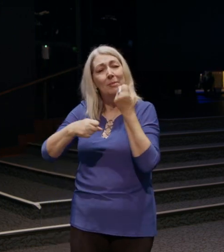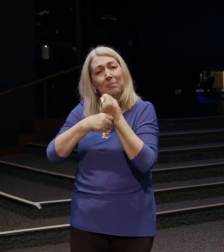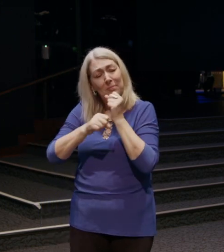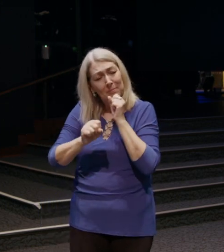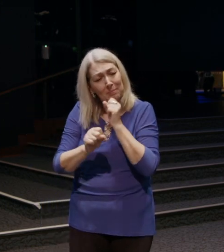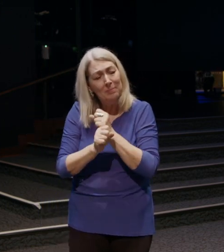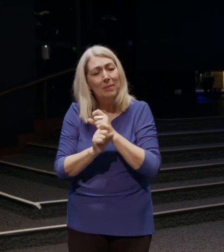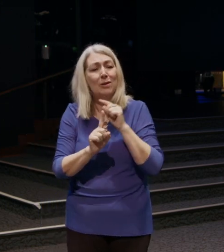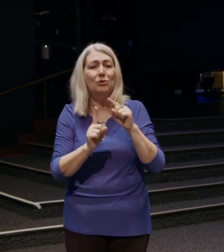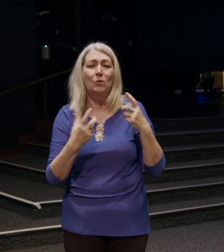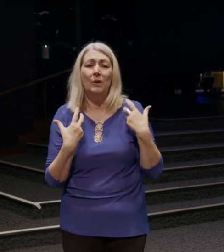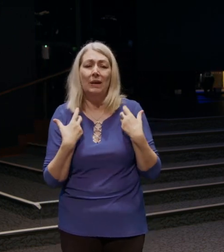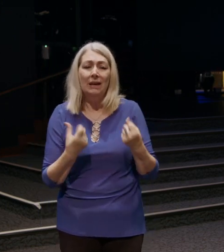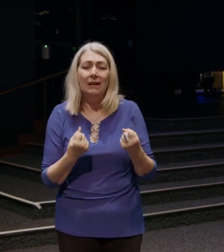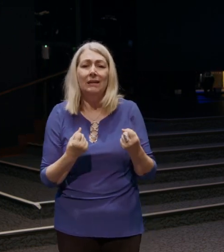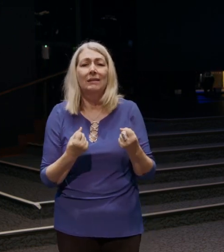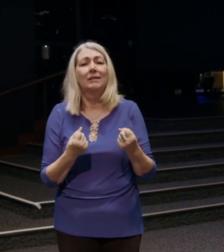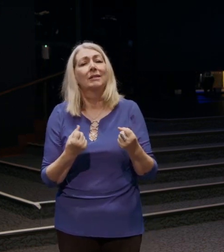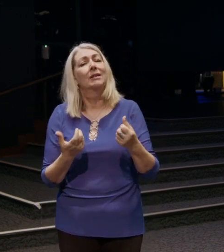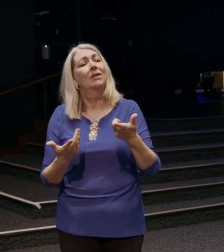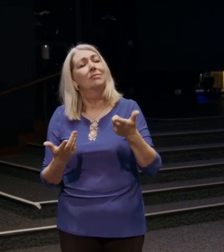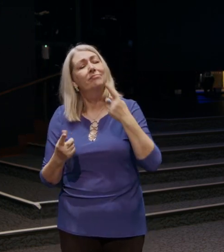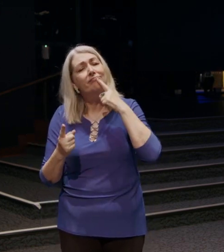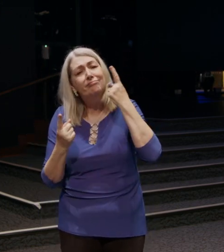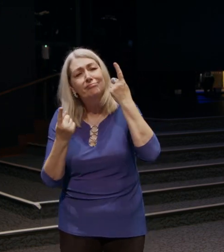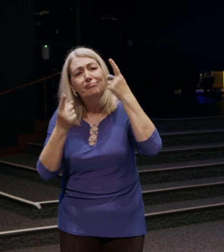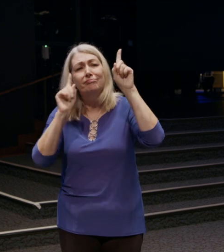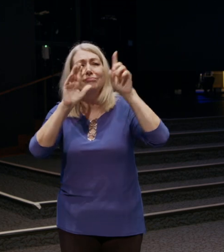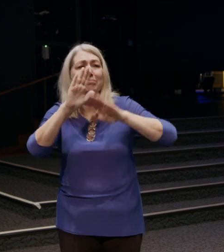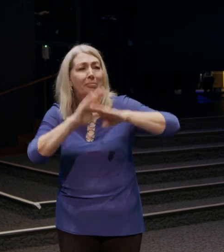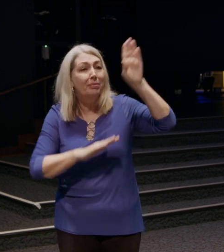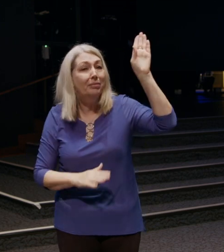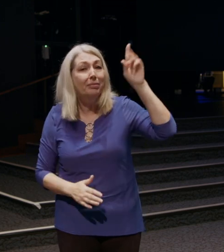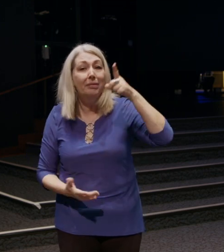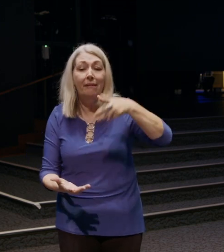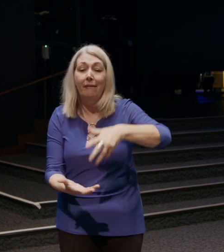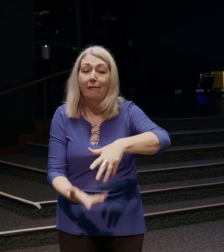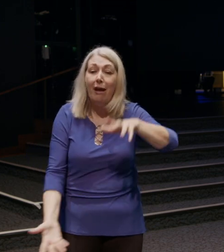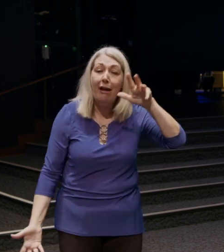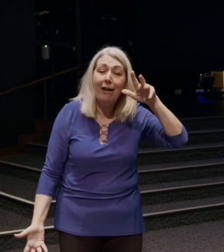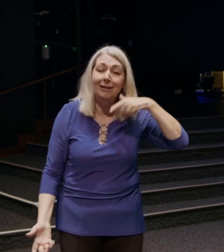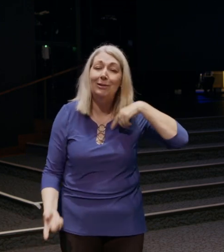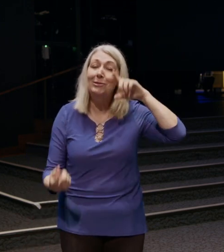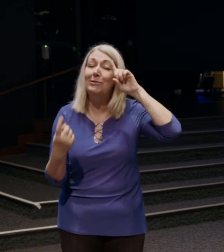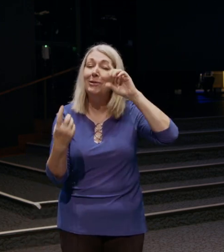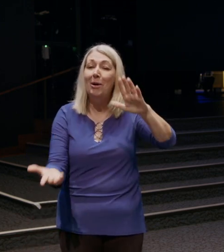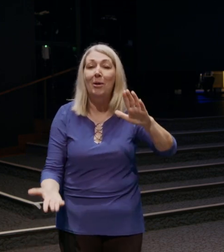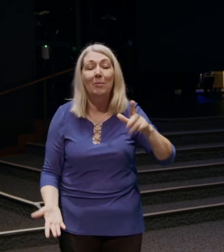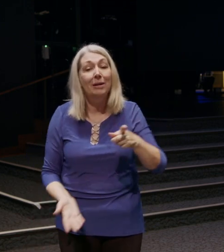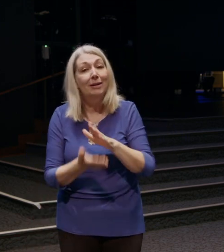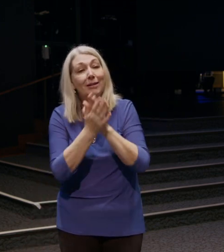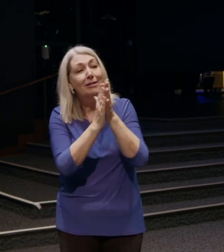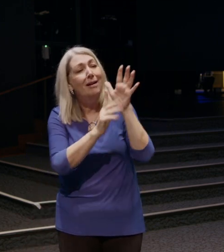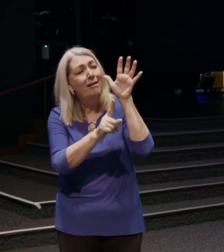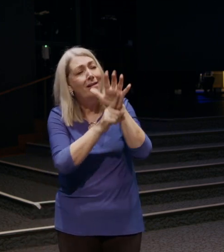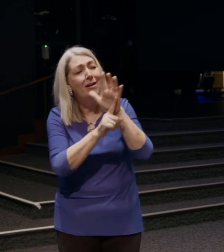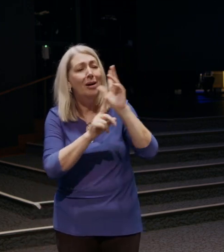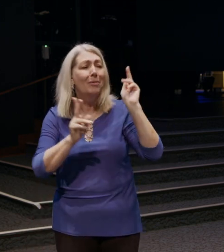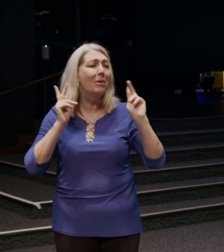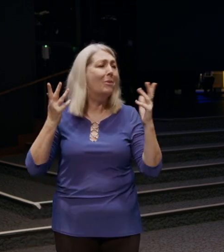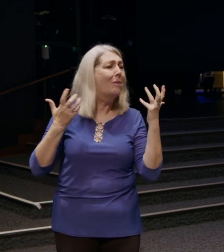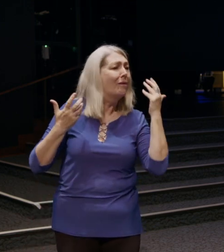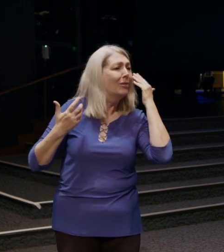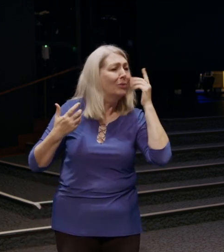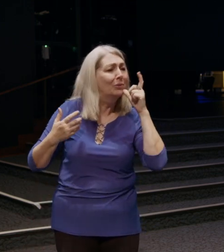he makes you successful. I hope he makes you rich. I hope he makes you popular. I do not know if